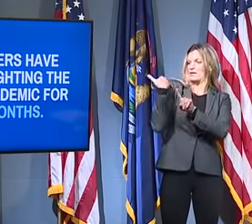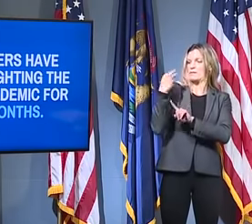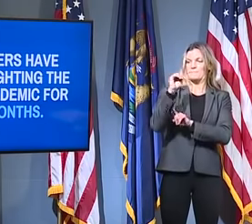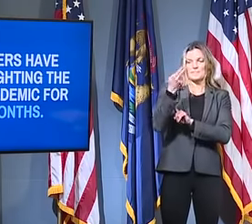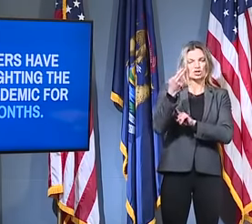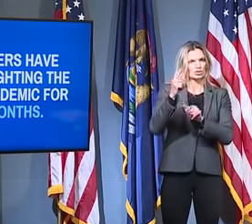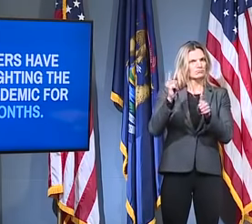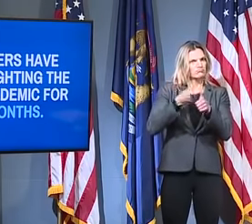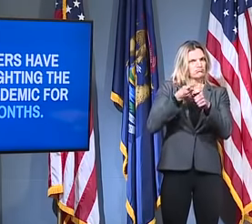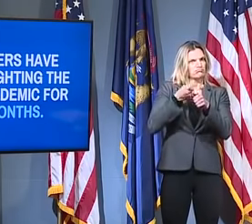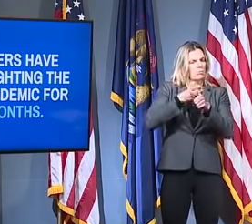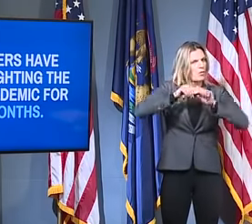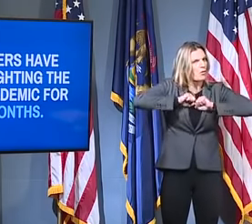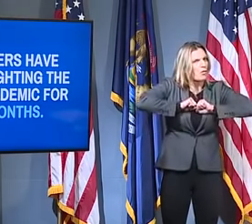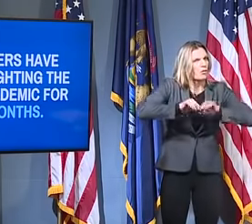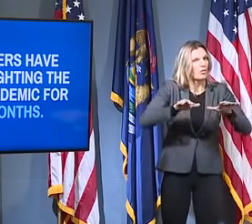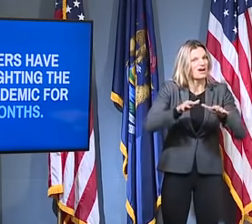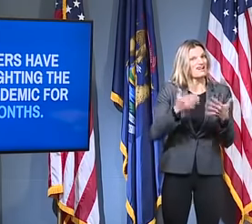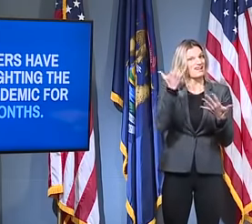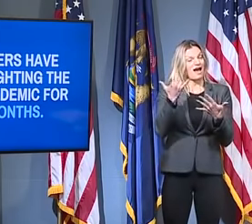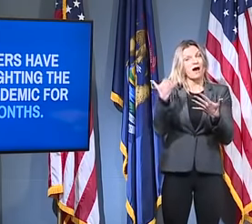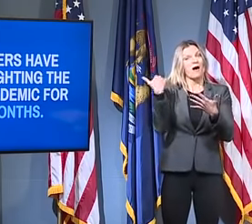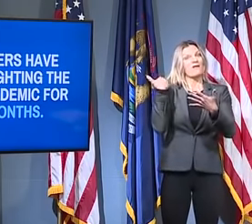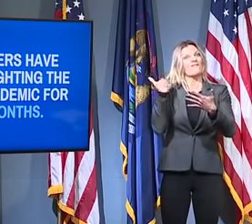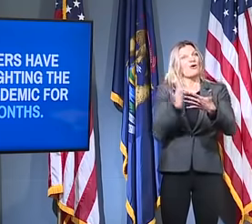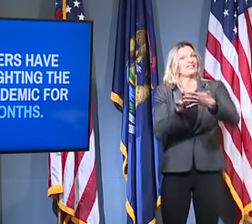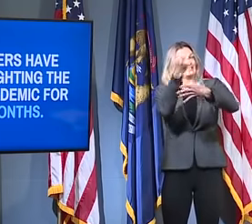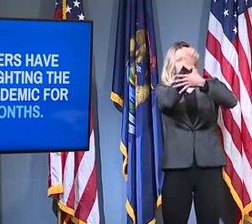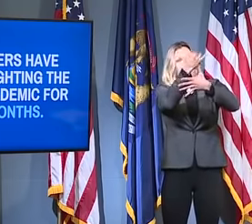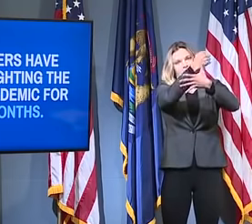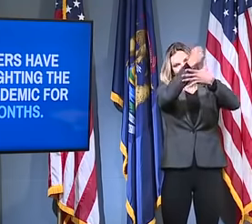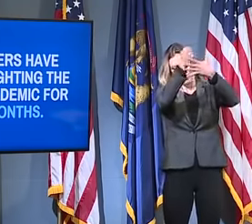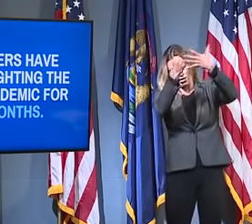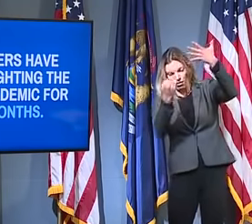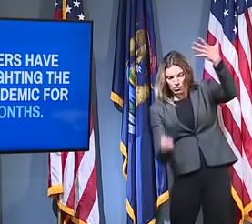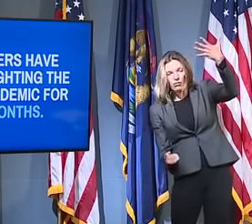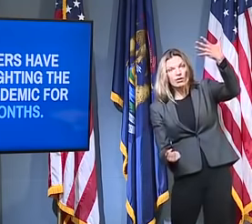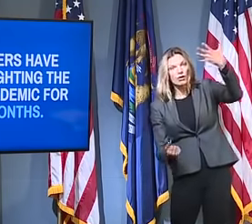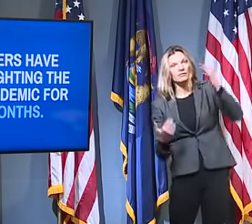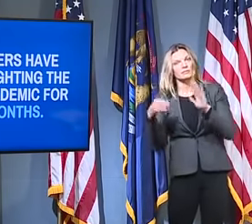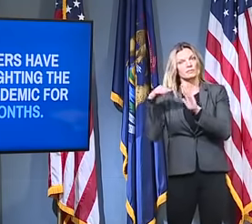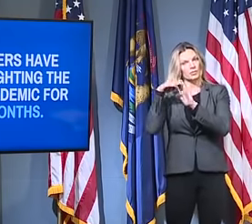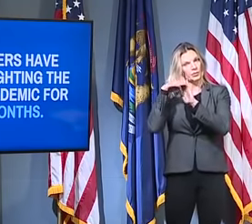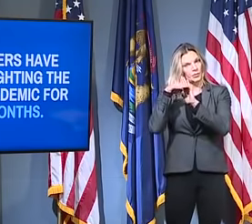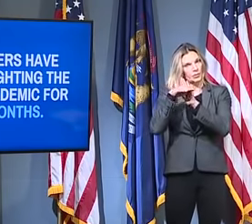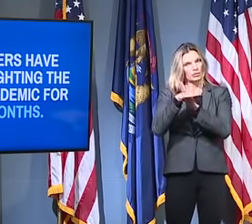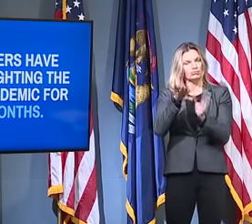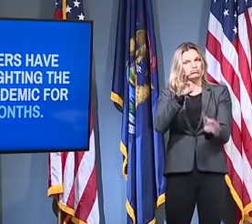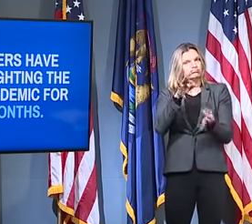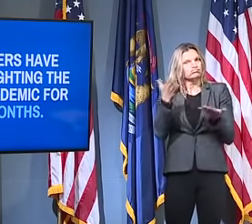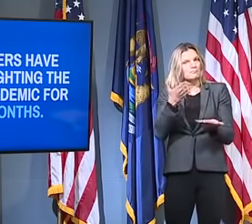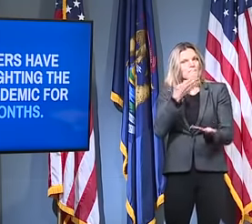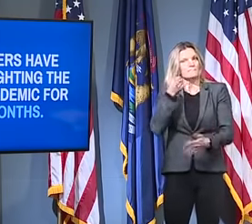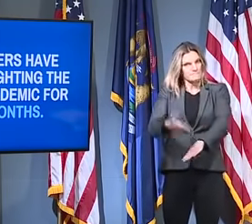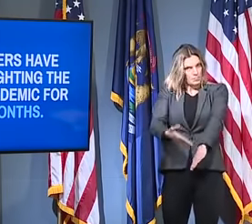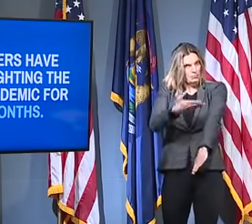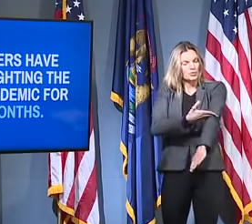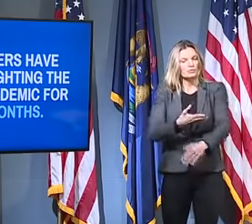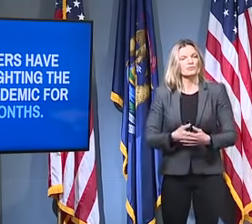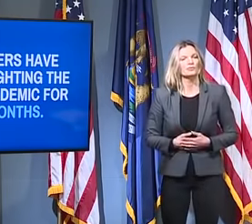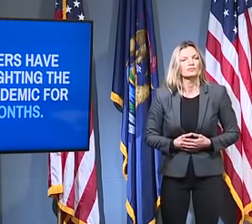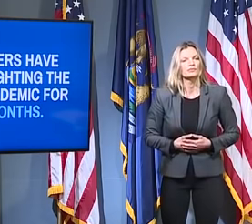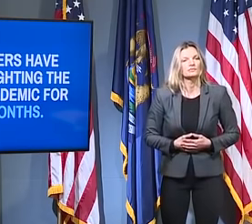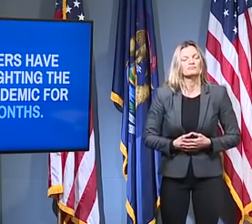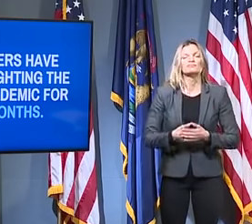state currently ranks 40th in the 7-day average of new coronavirus cases per capita, and in the